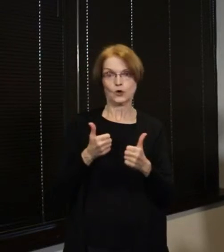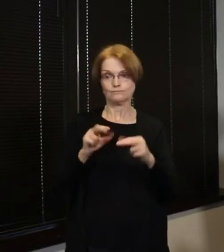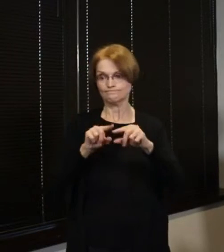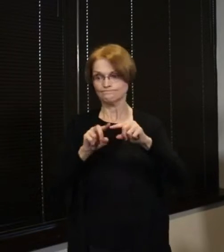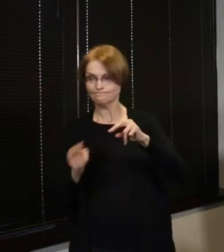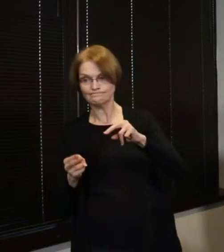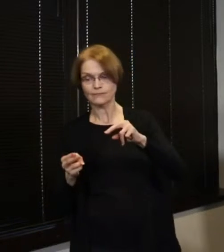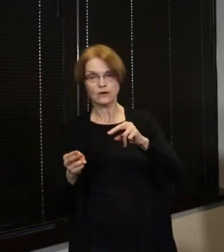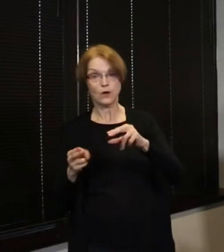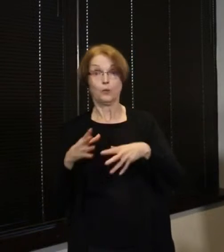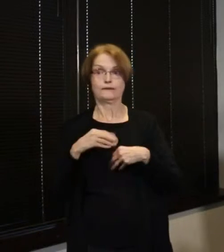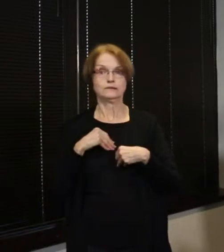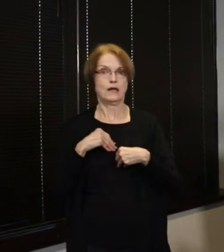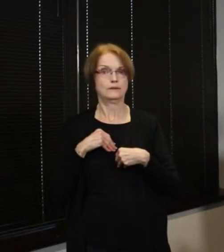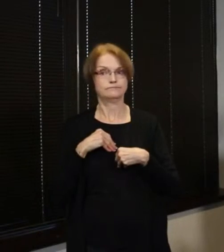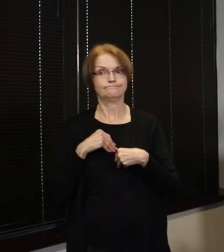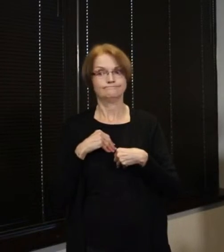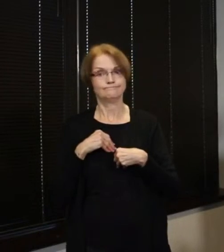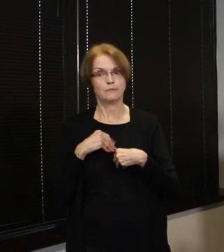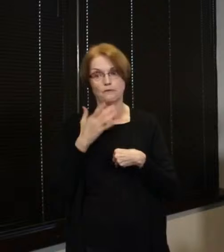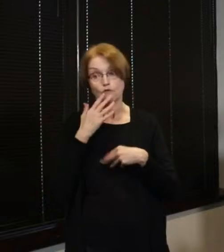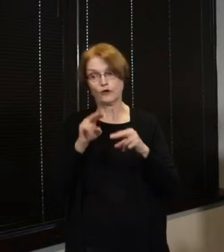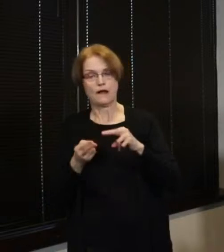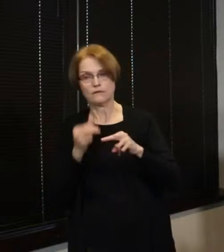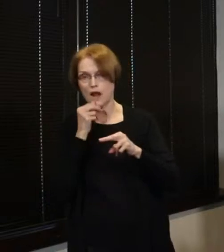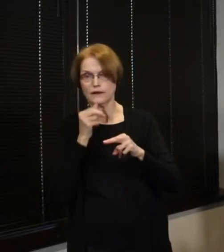we'll take that over the upward growth any day.